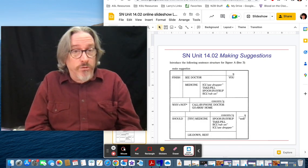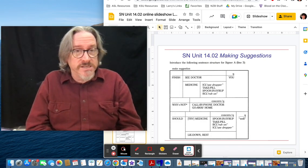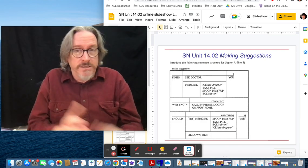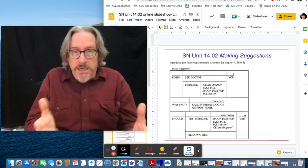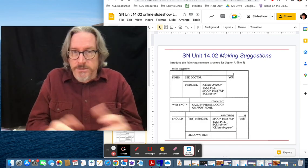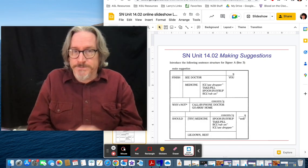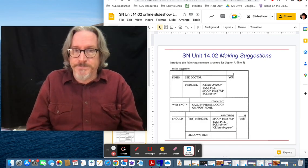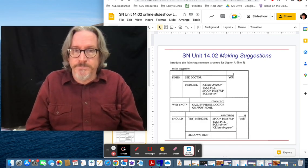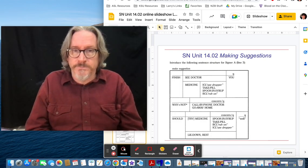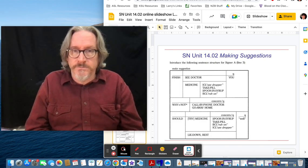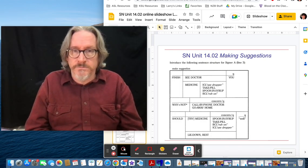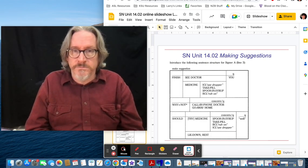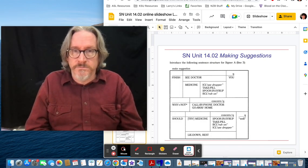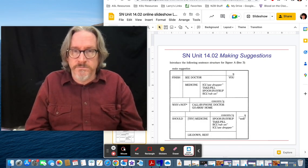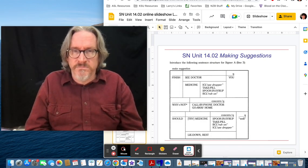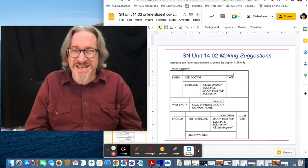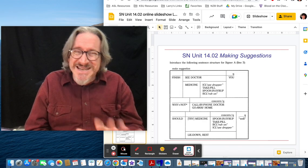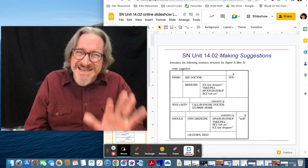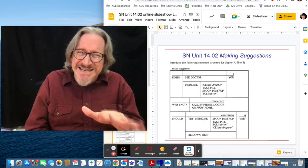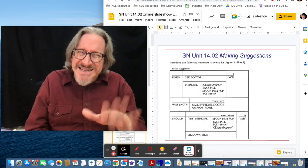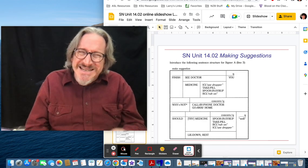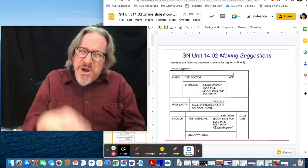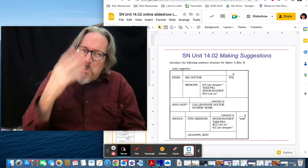have you already seen the doctor?